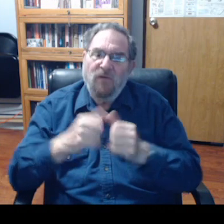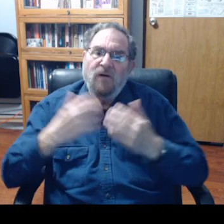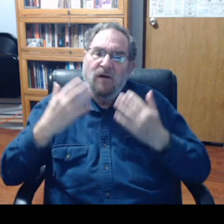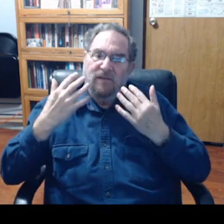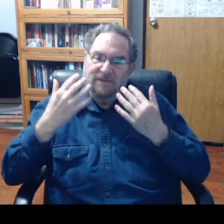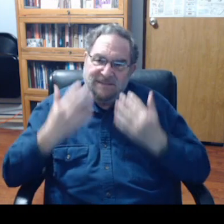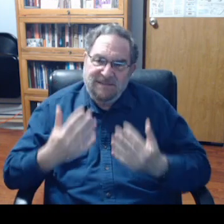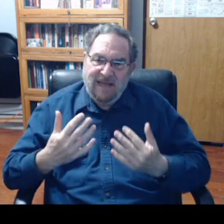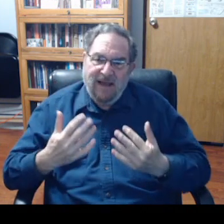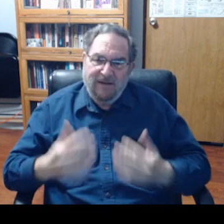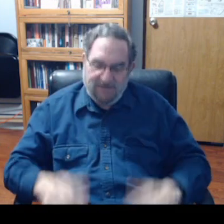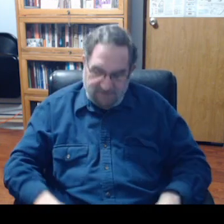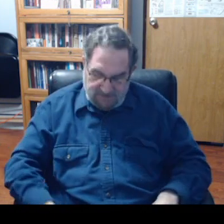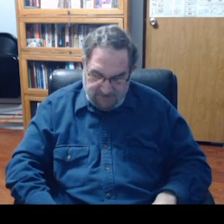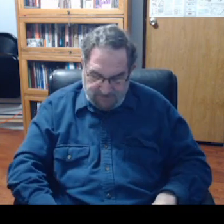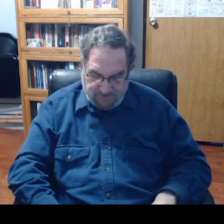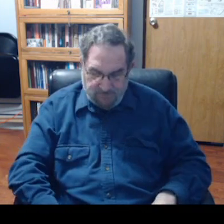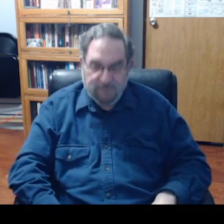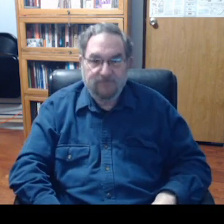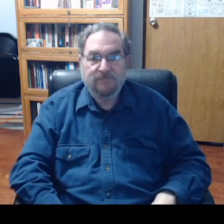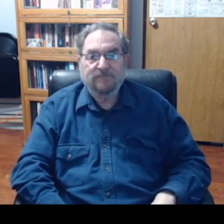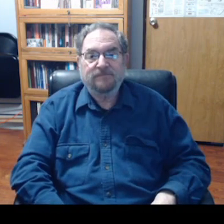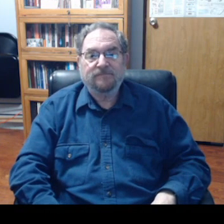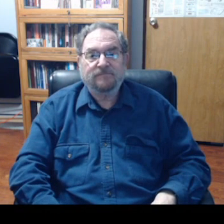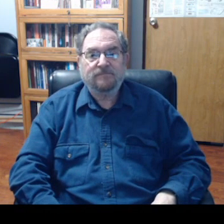remember the sadness.